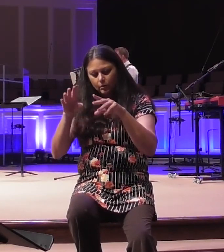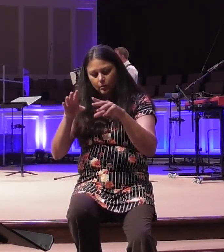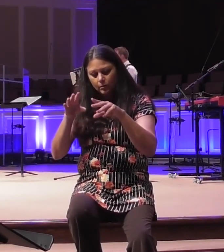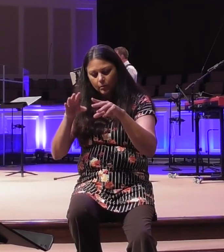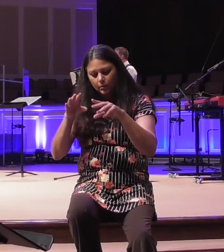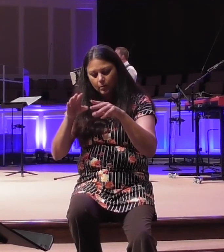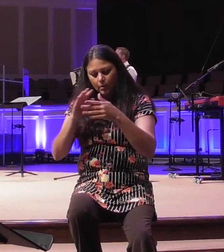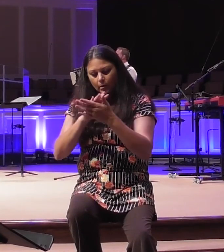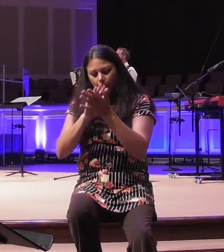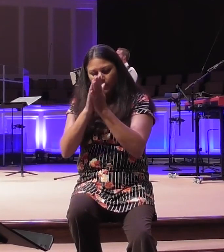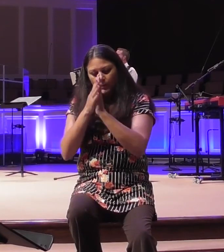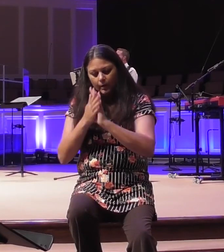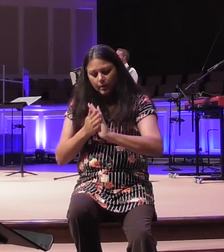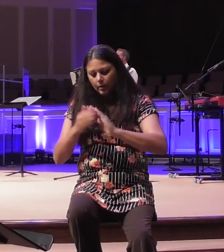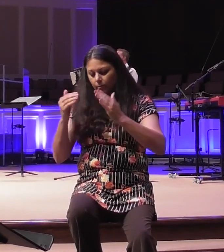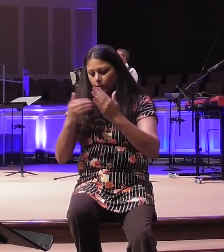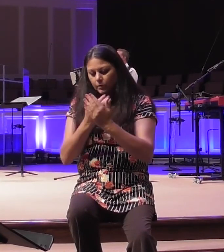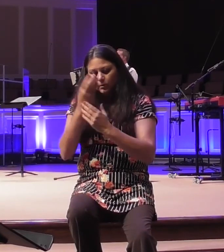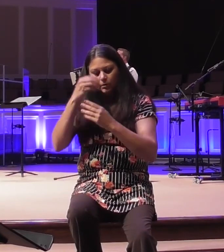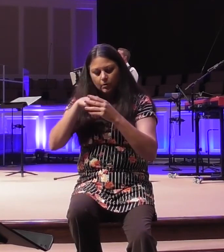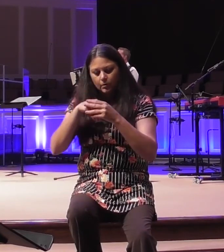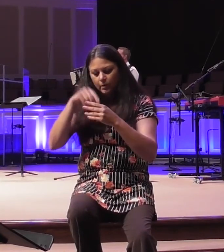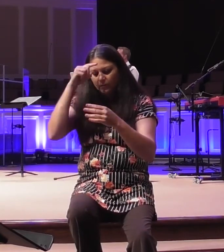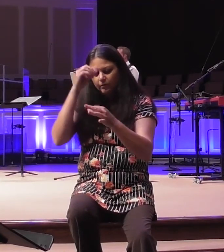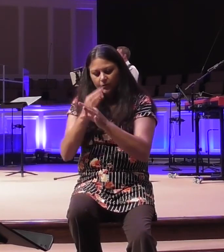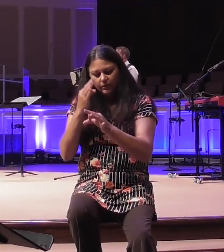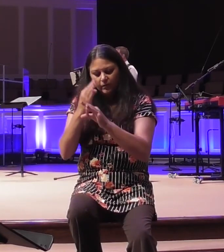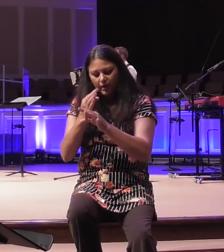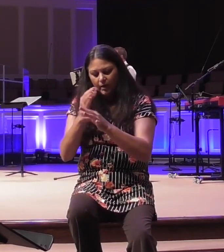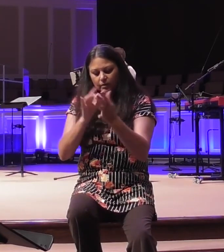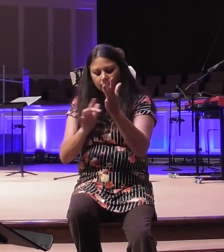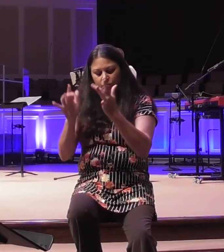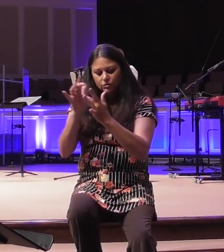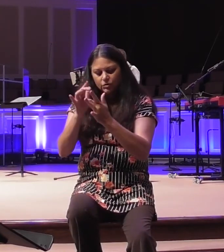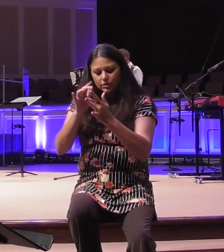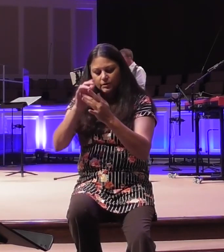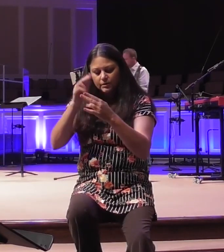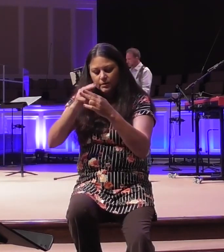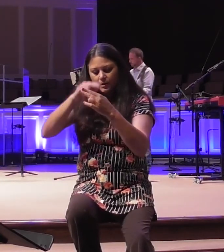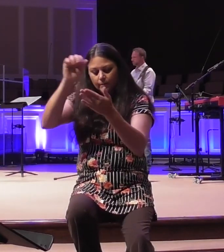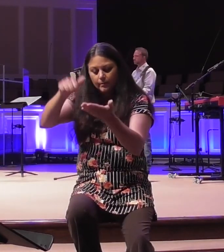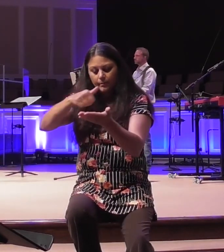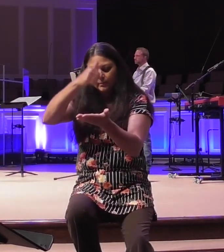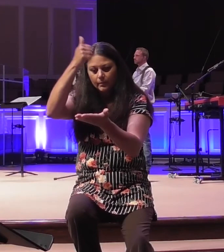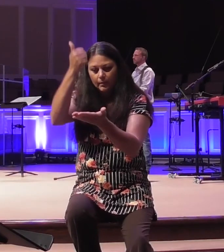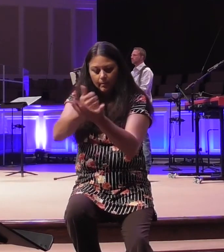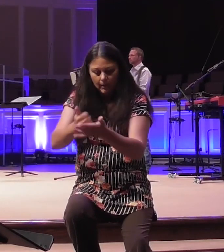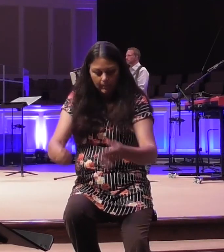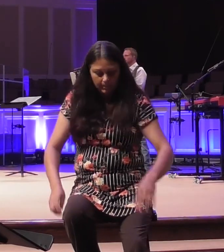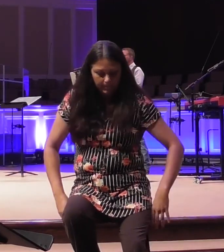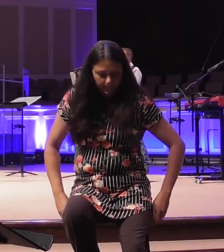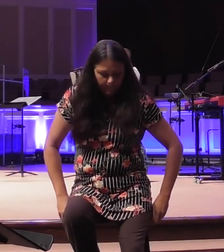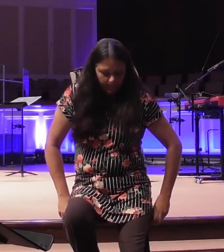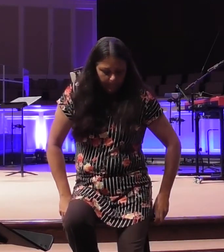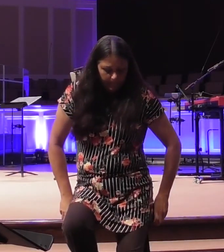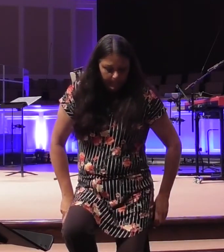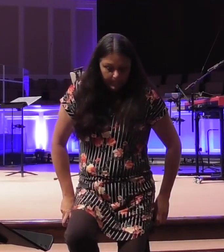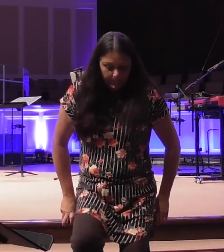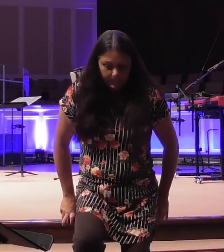to the one who's worthy. Ask it in Jesus' name. Amen. Would you stand? This hymn of invitation is for